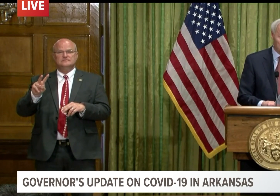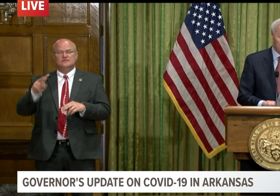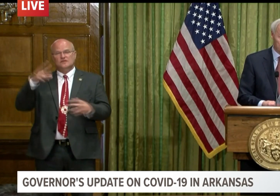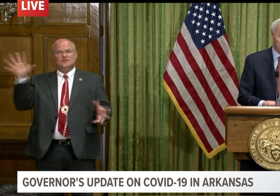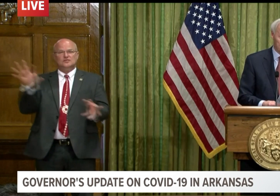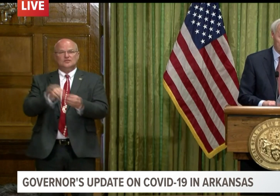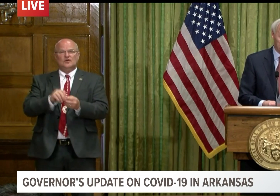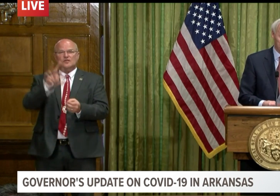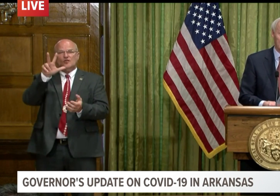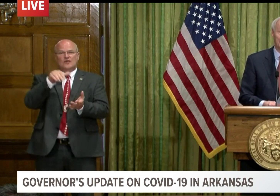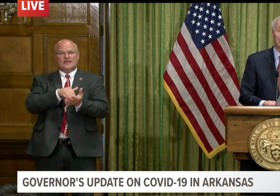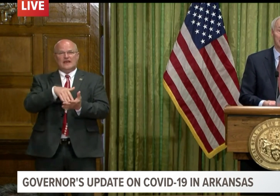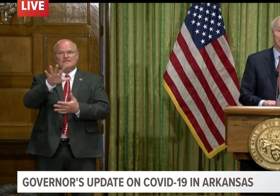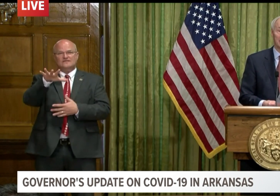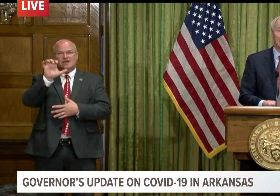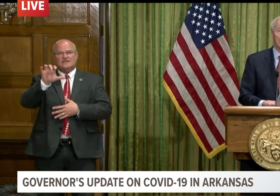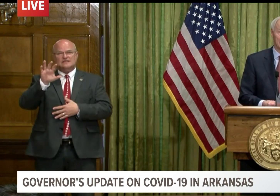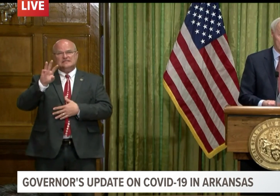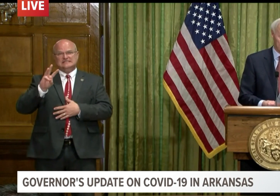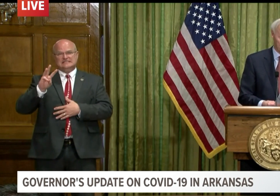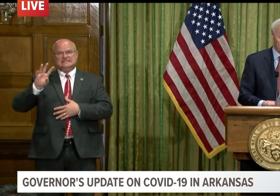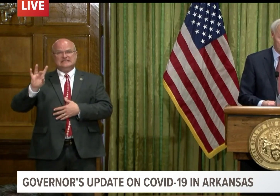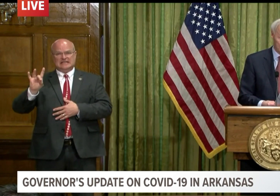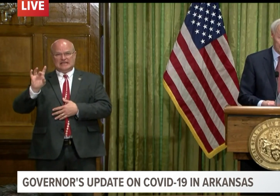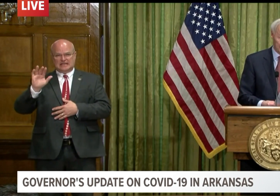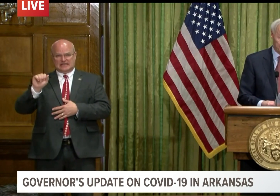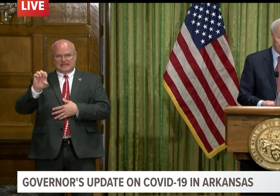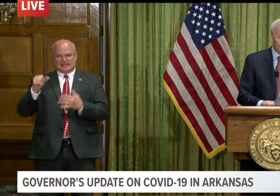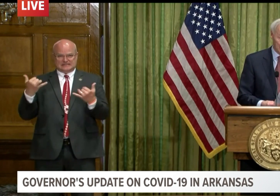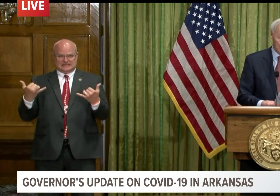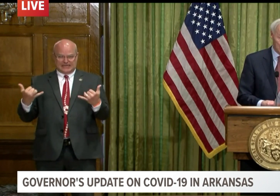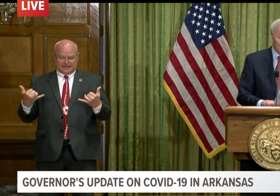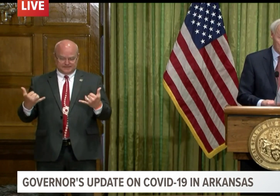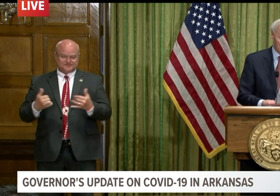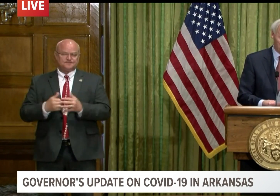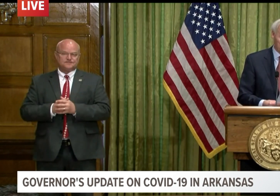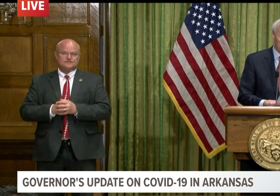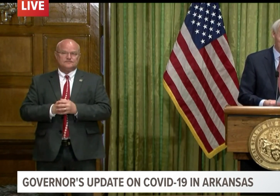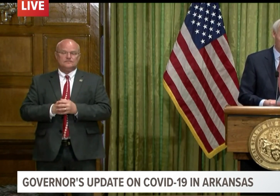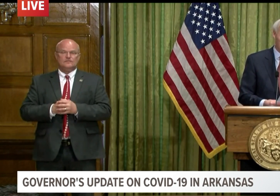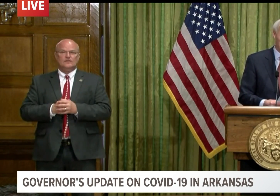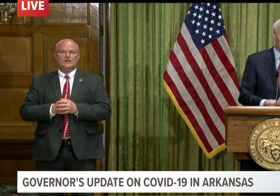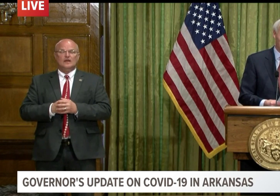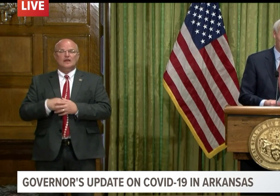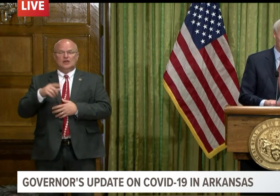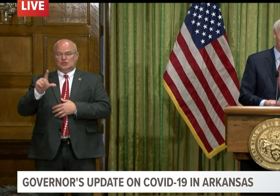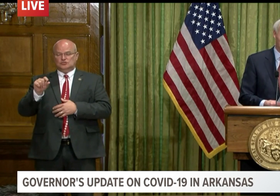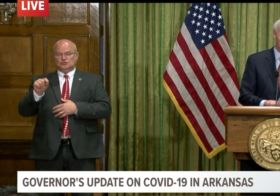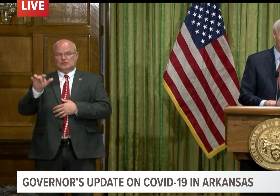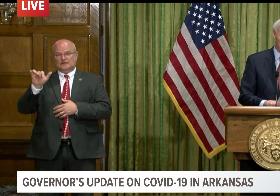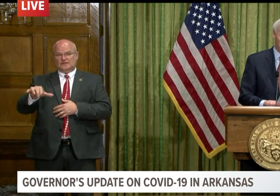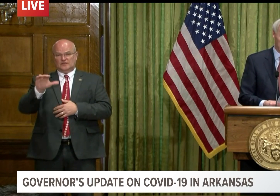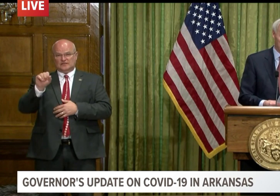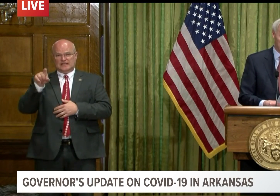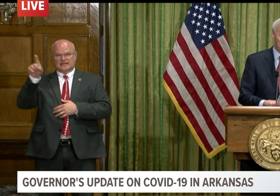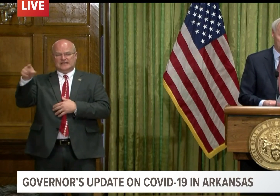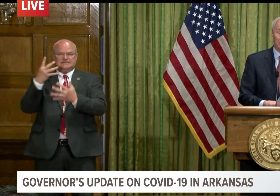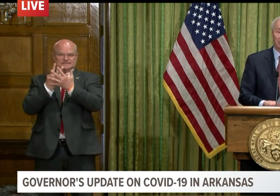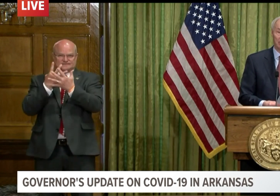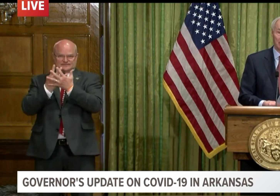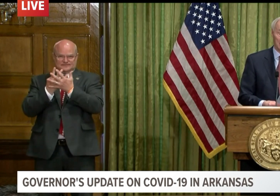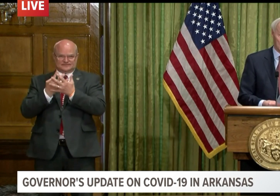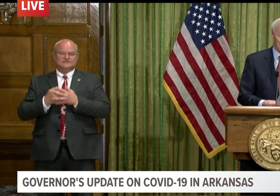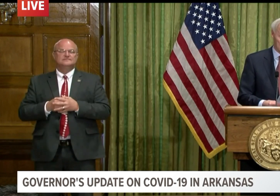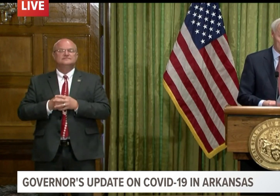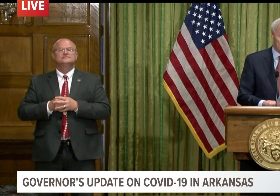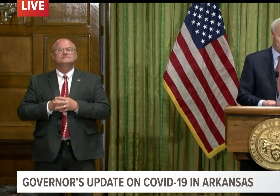for a total of 3,568 cases today. We had 20 of those cases that were in the Correctional